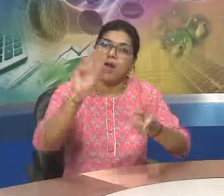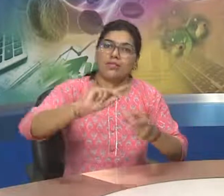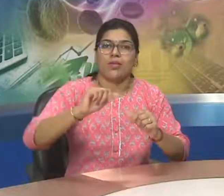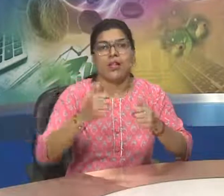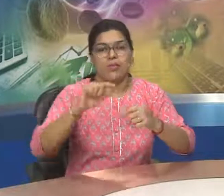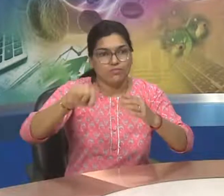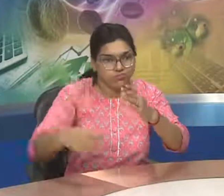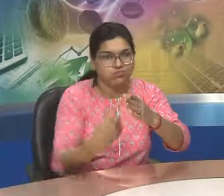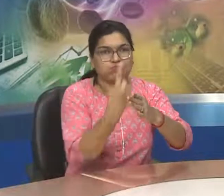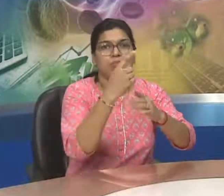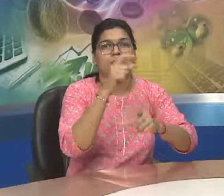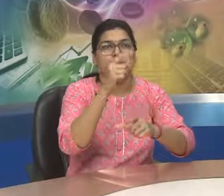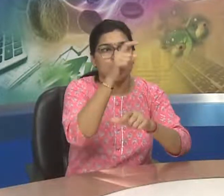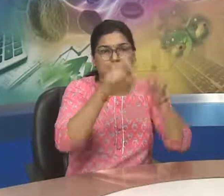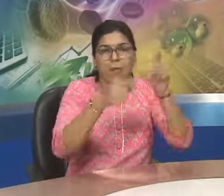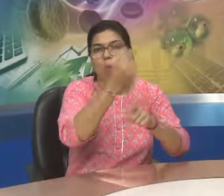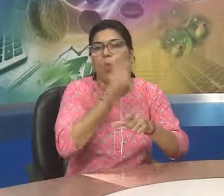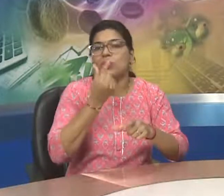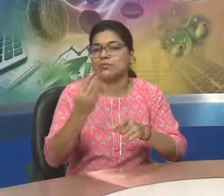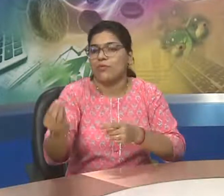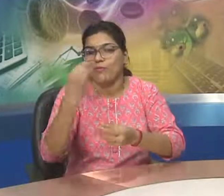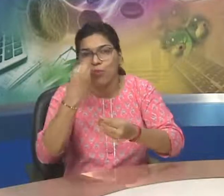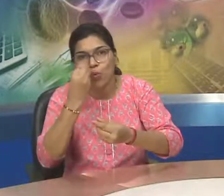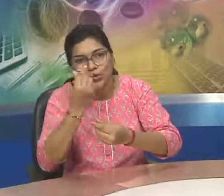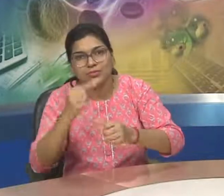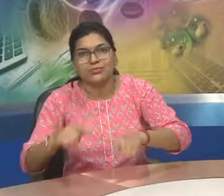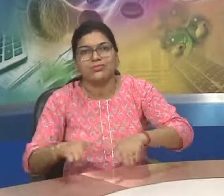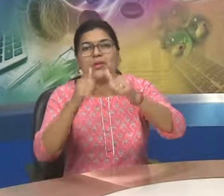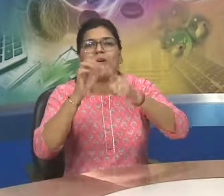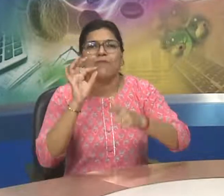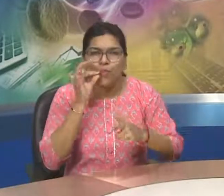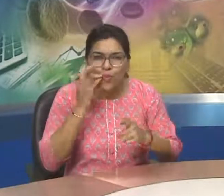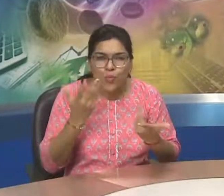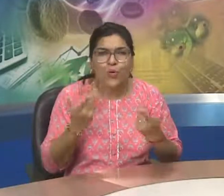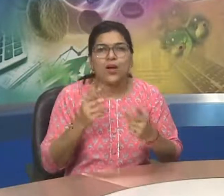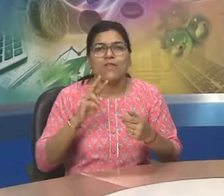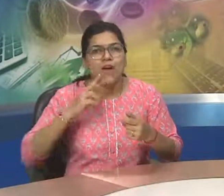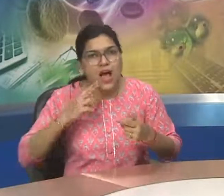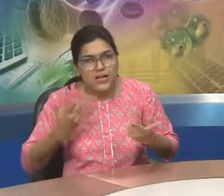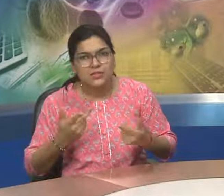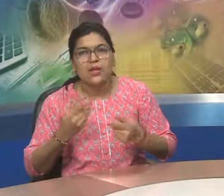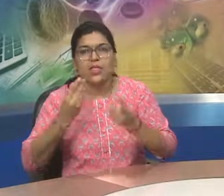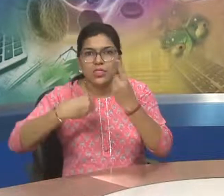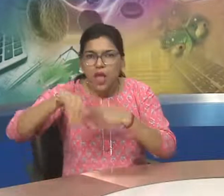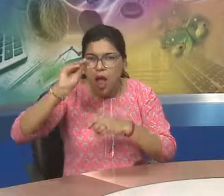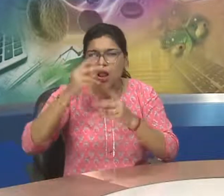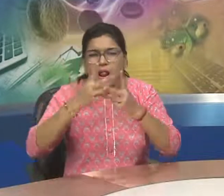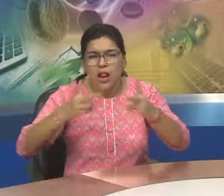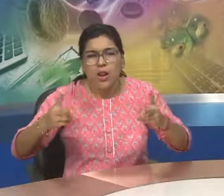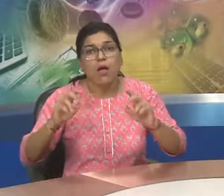they can use again with the help of plants.